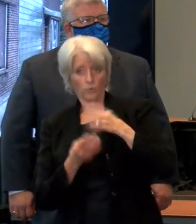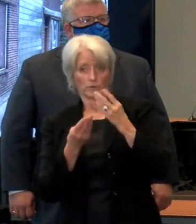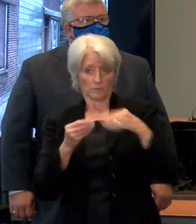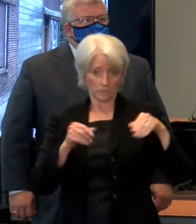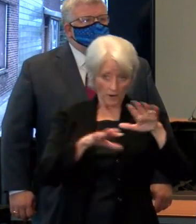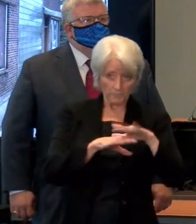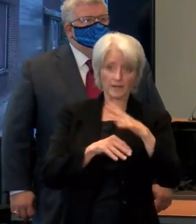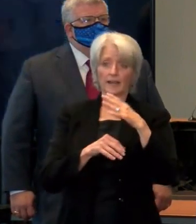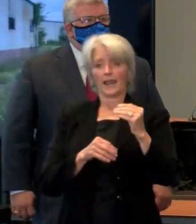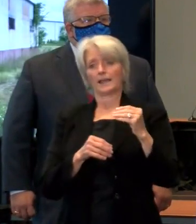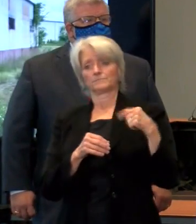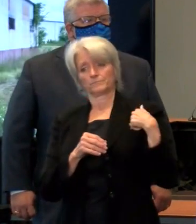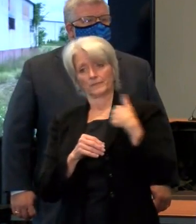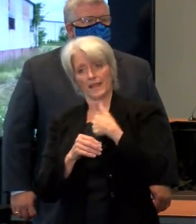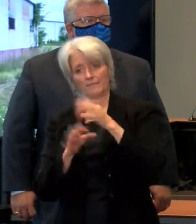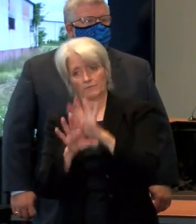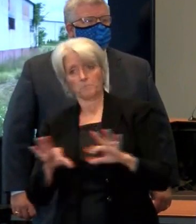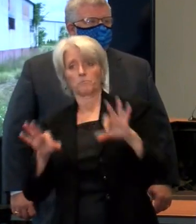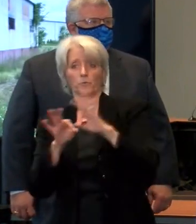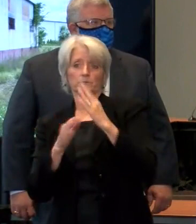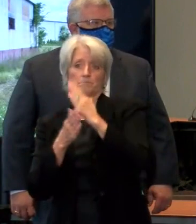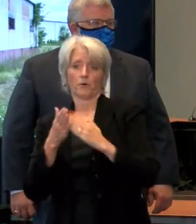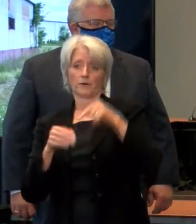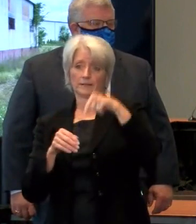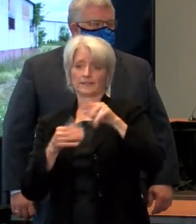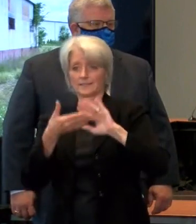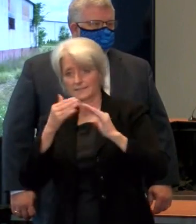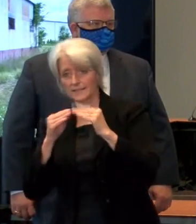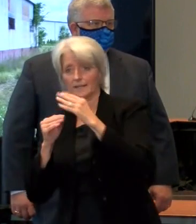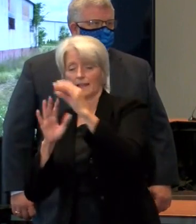city, but the state. Chancellor Drale.